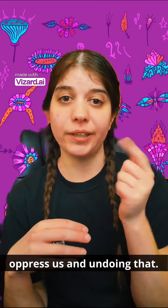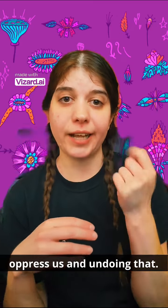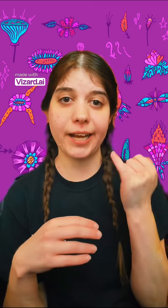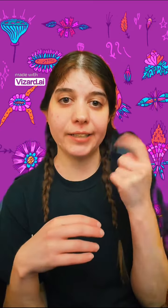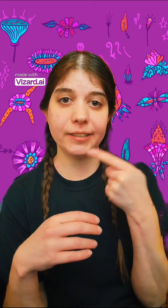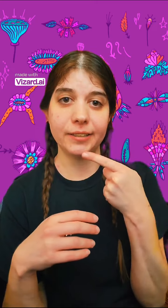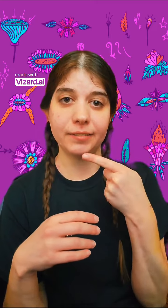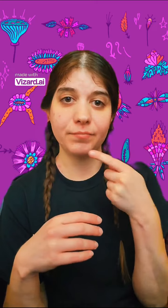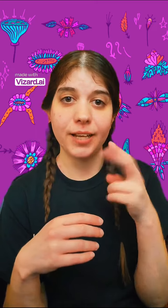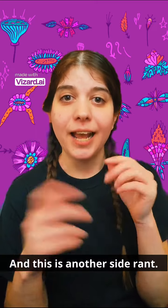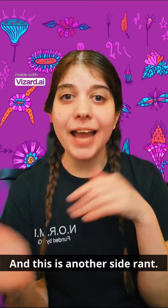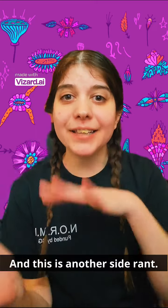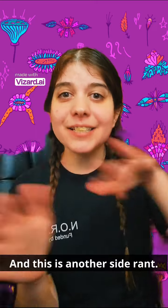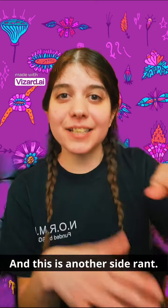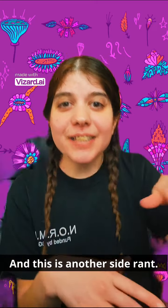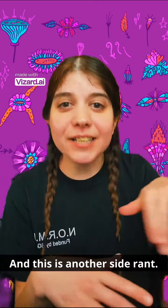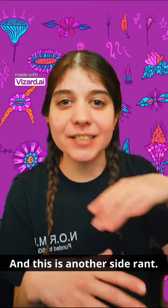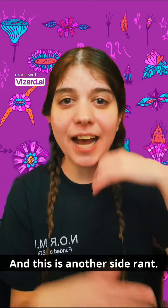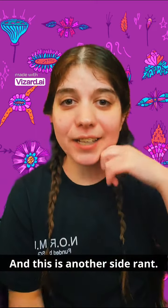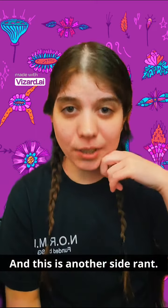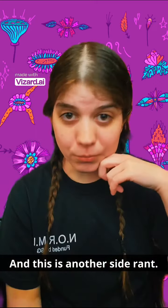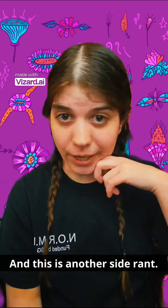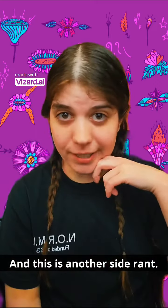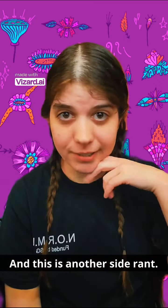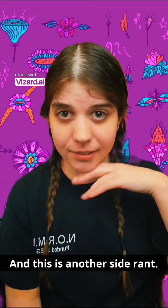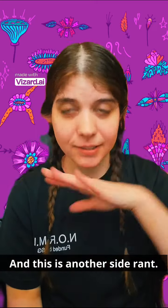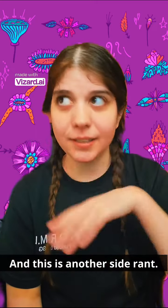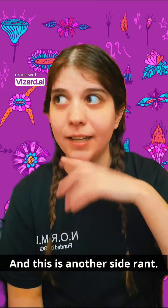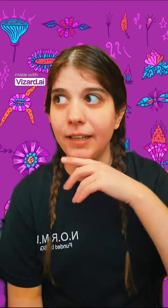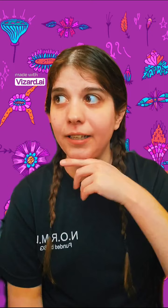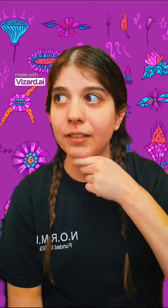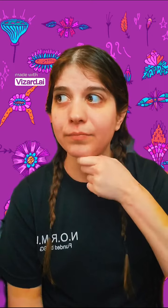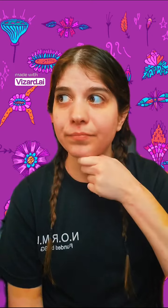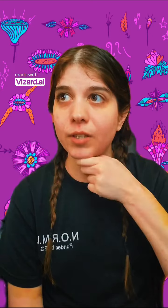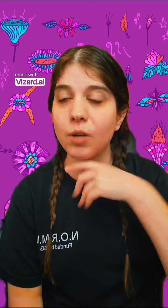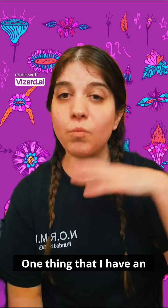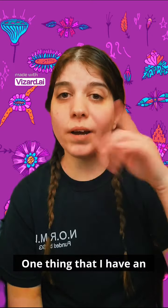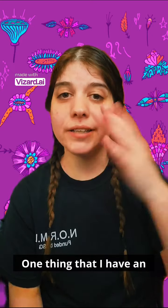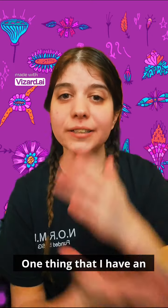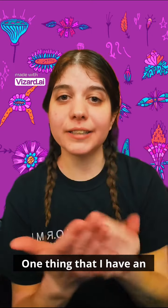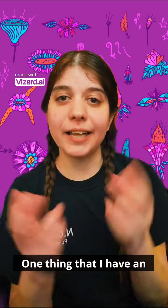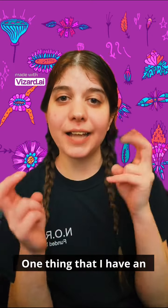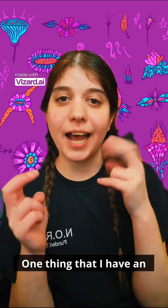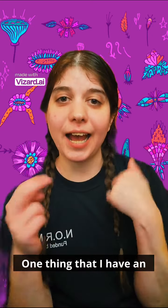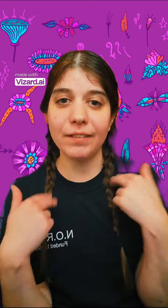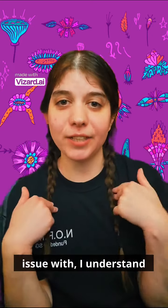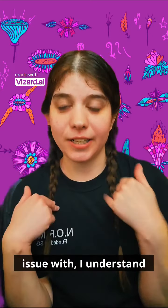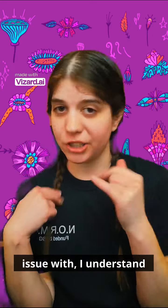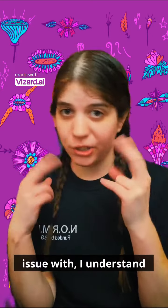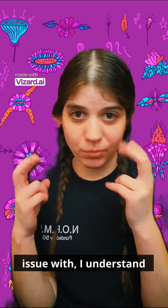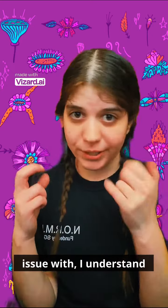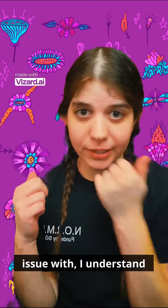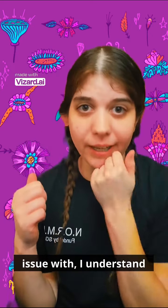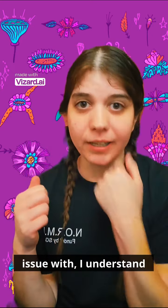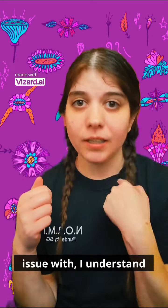that. And this is another side rant. Like, one thing that I have an issue with, like,